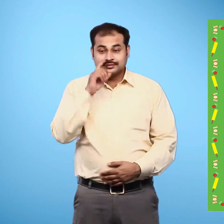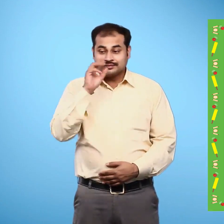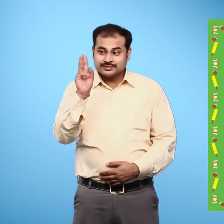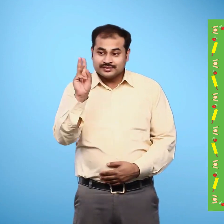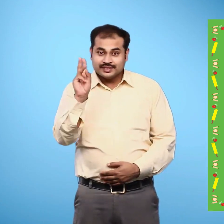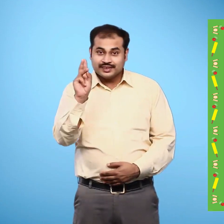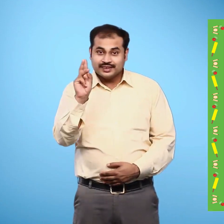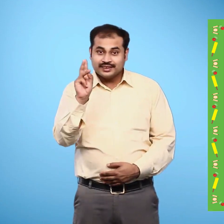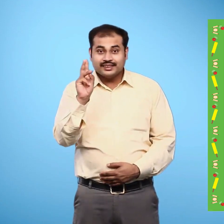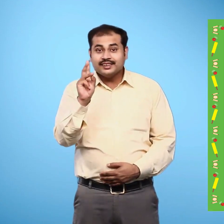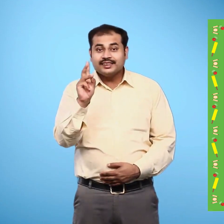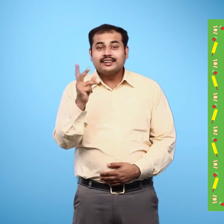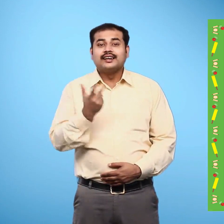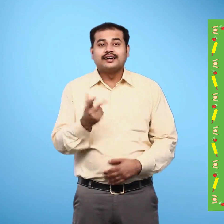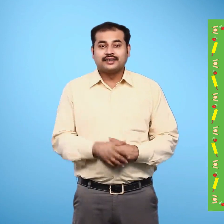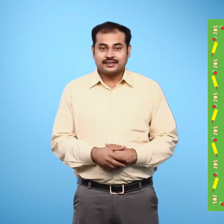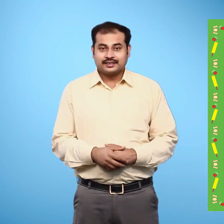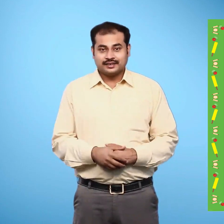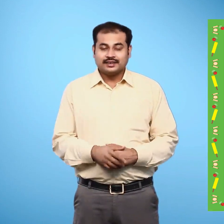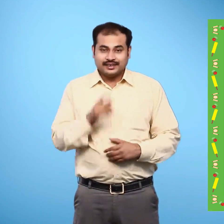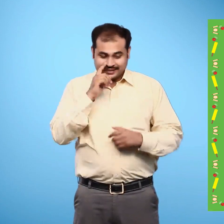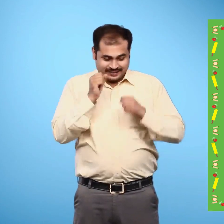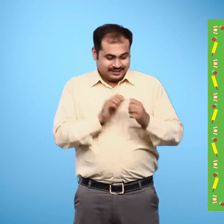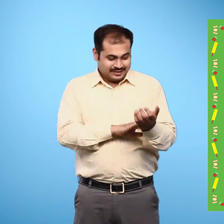Third girl is standing behind the second girl.